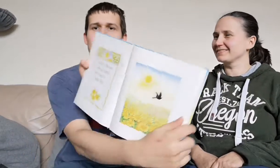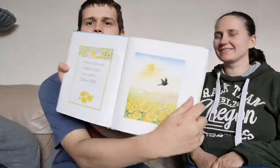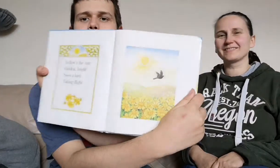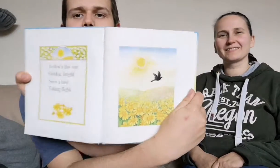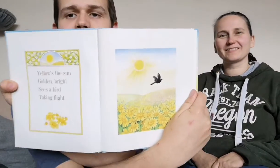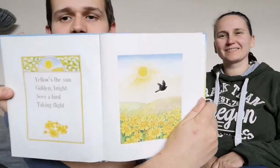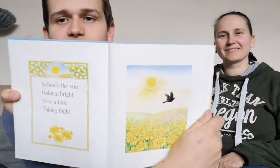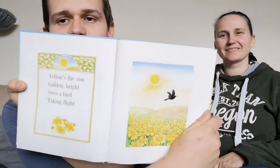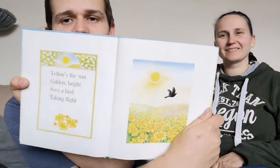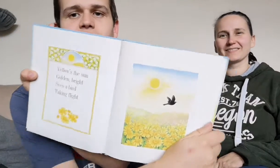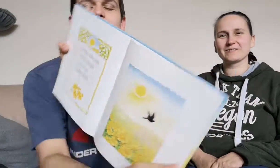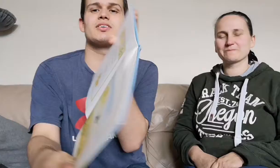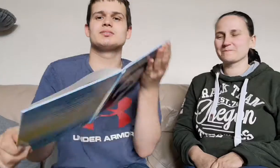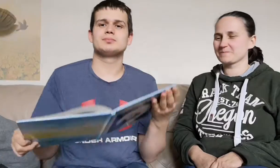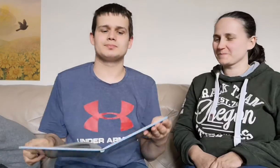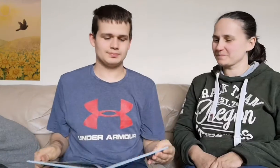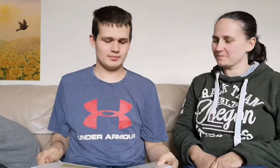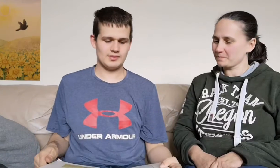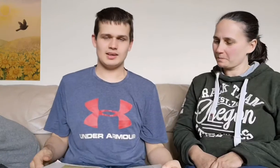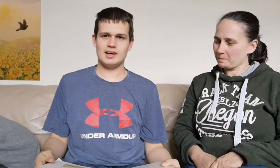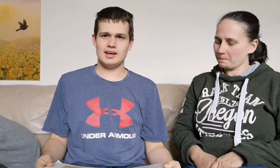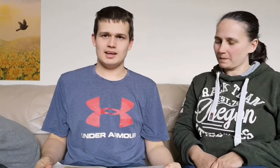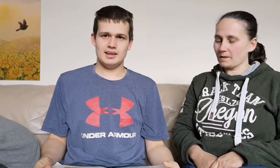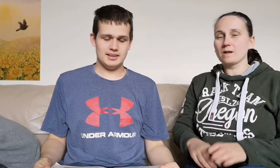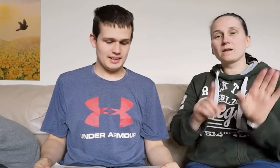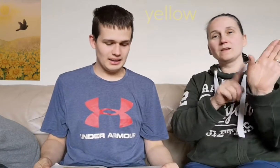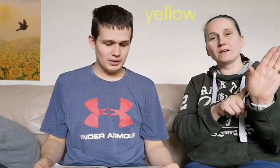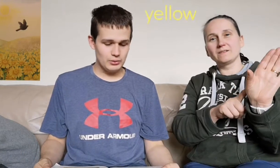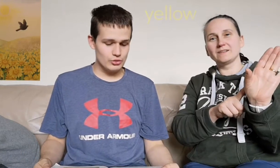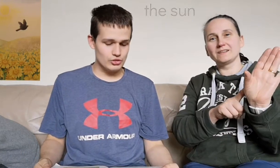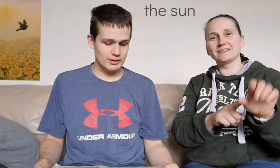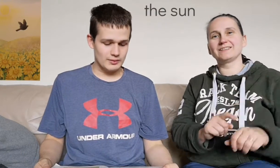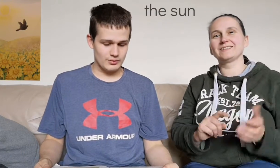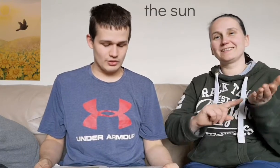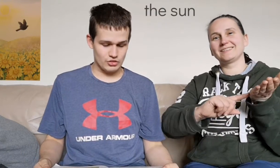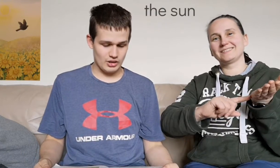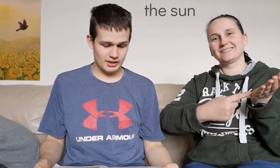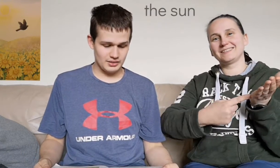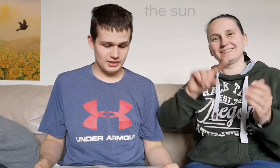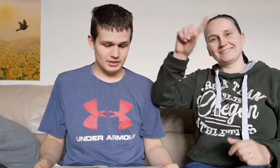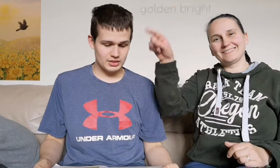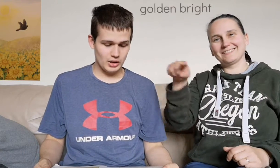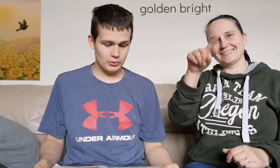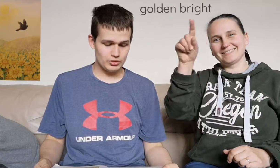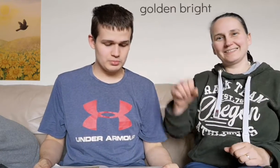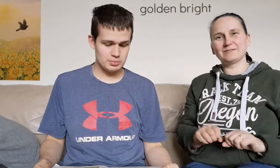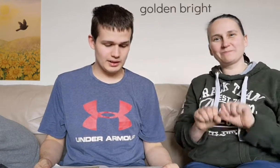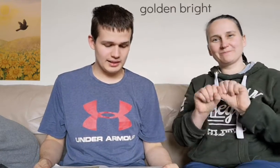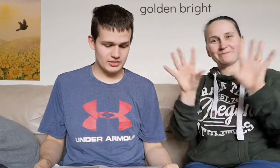Page five. Yellow is the sun. Gold and bright.